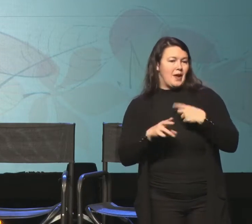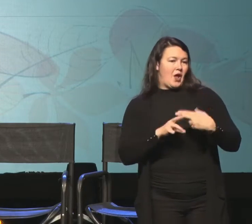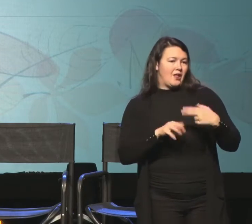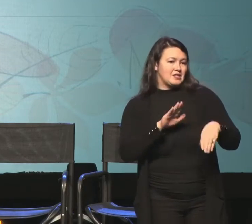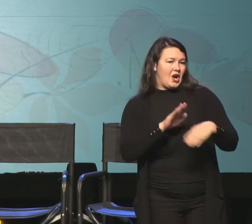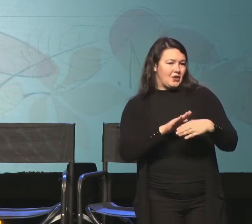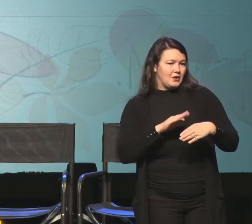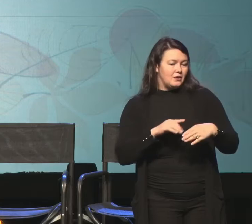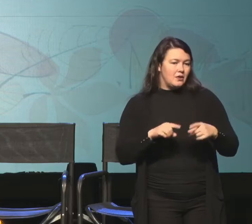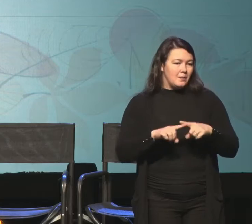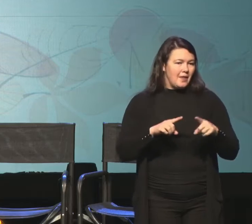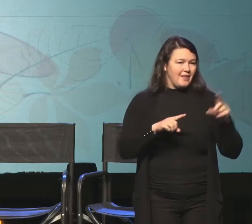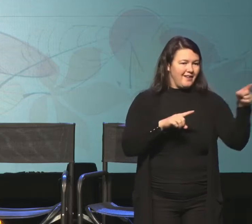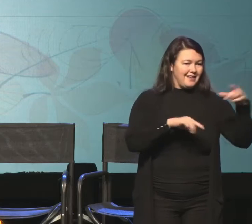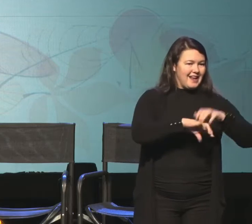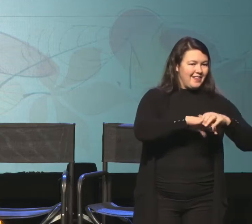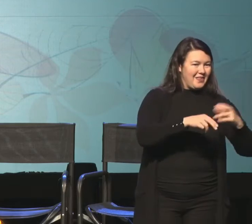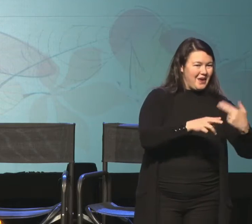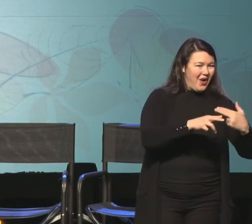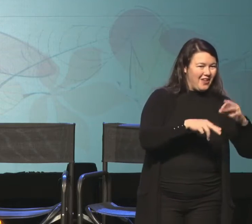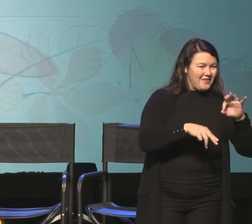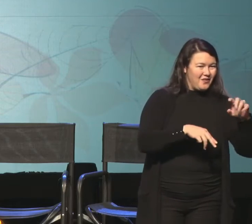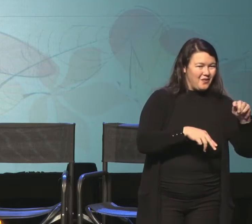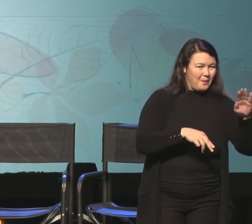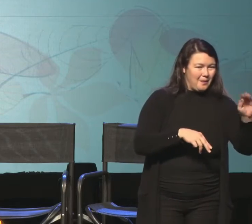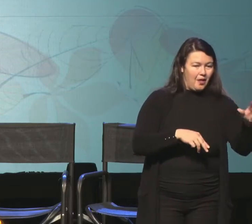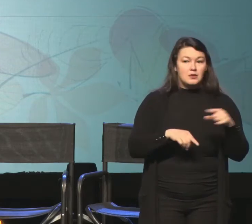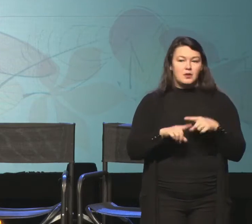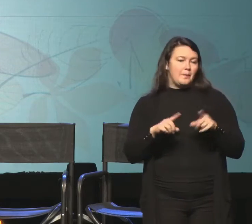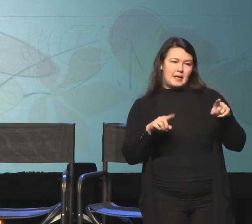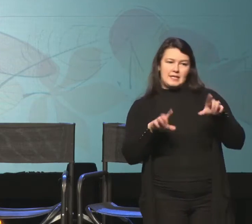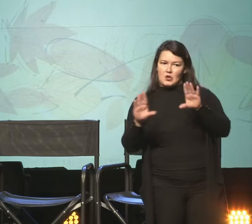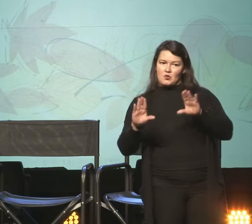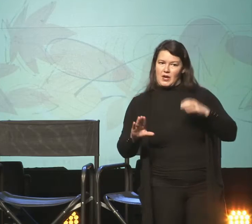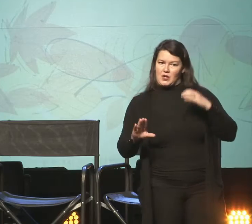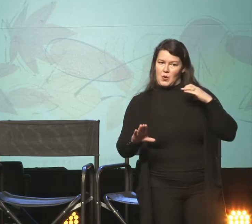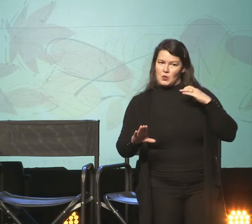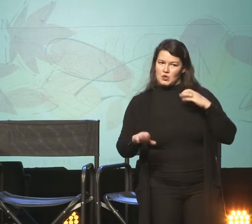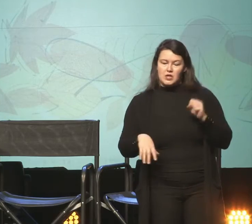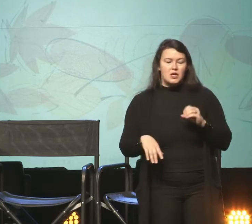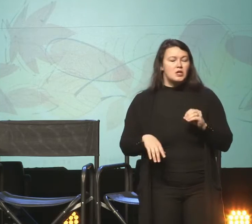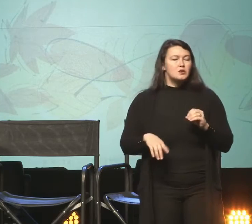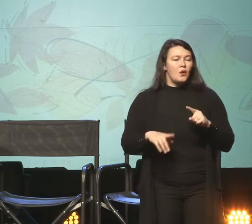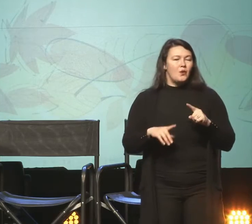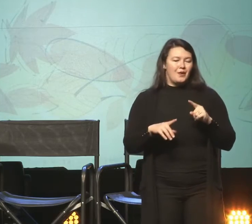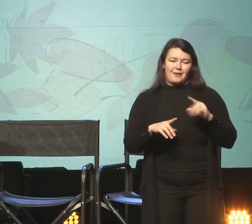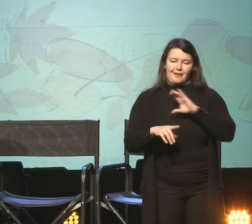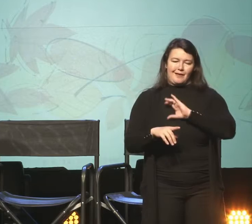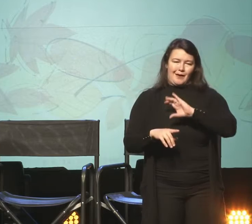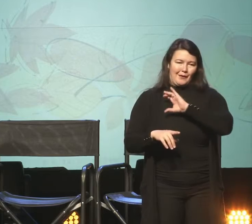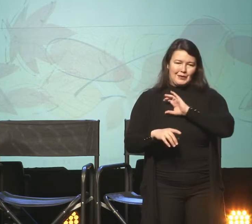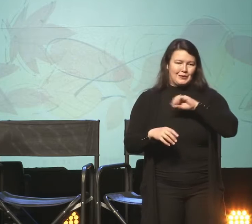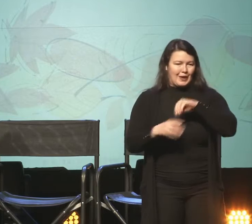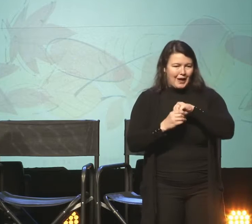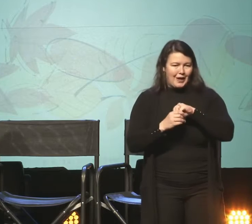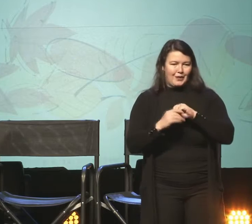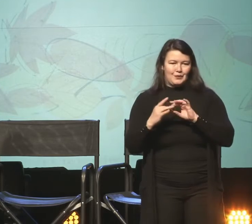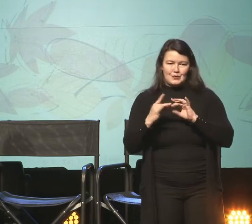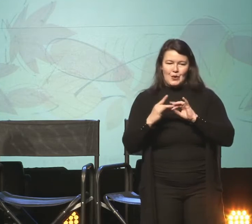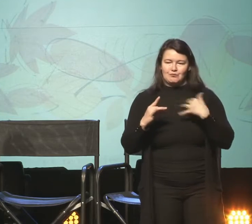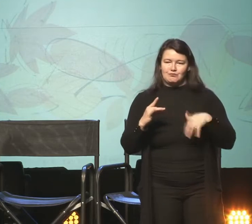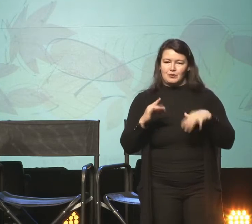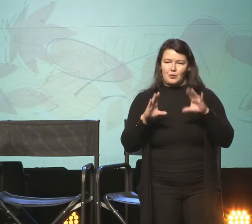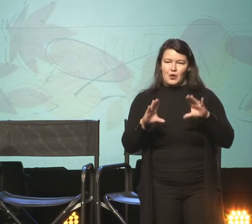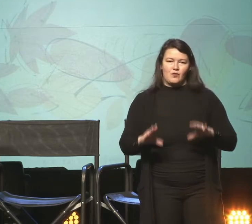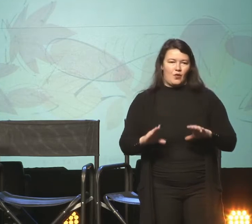Doesn't know anything about it, right? But he comes and he's a great coach. And just the characters in this show are wonderful, and the storyline is